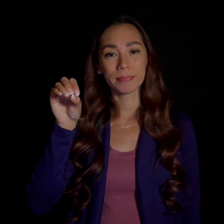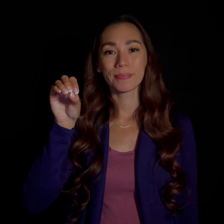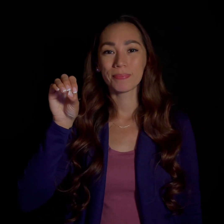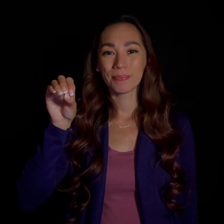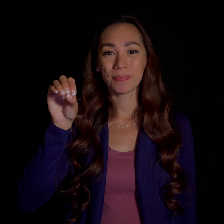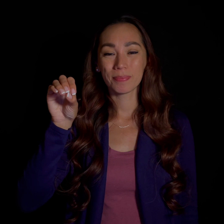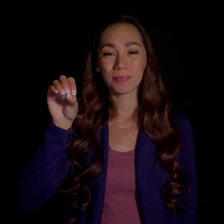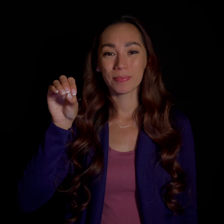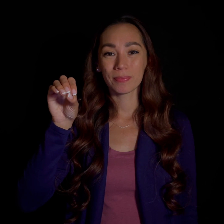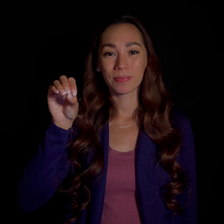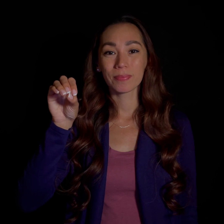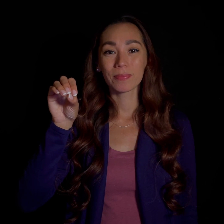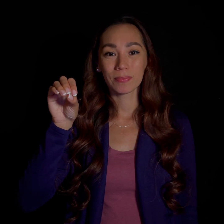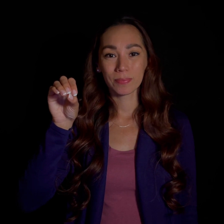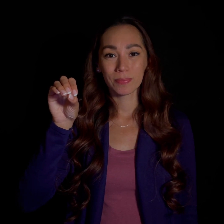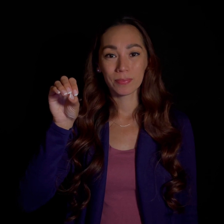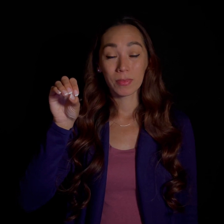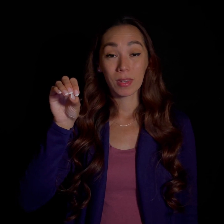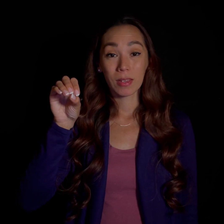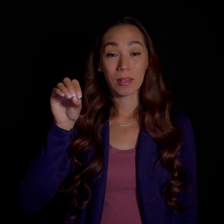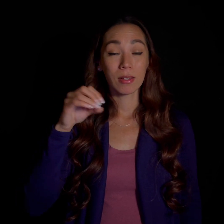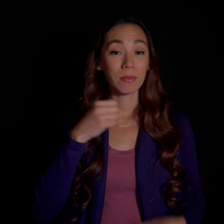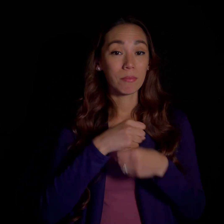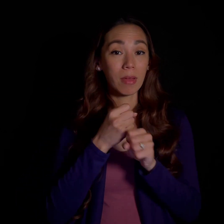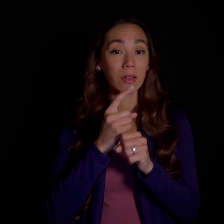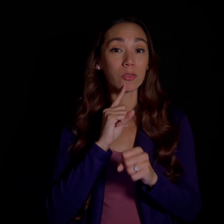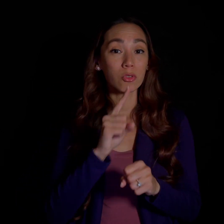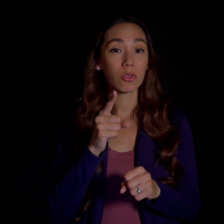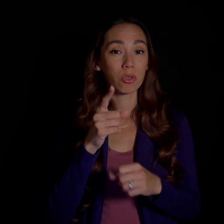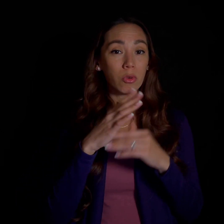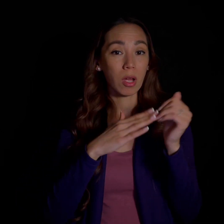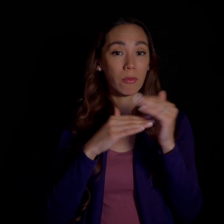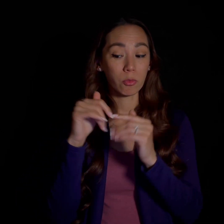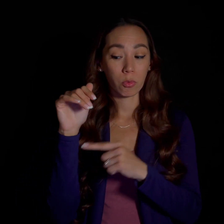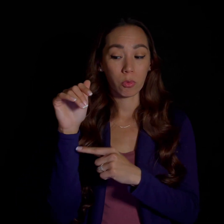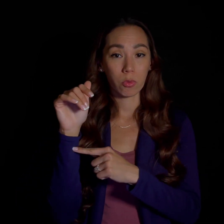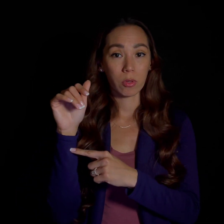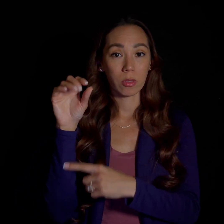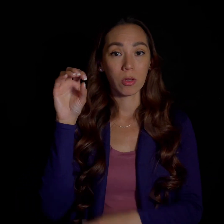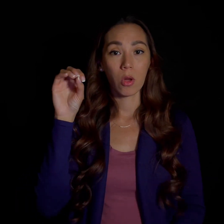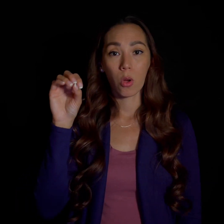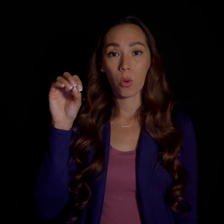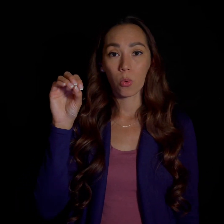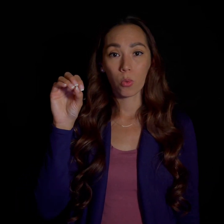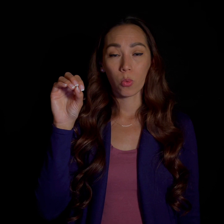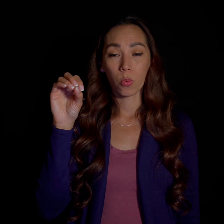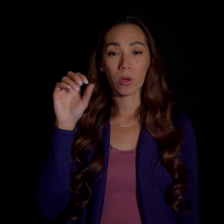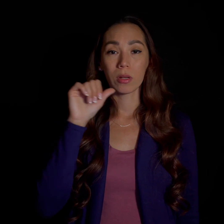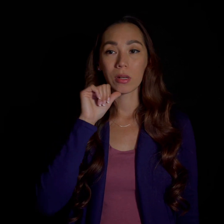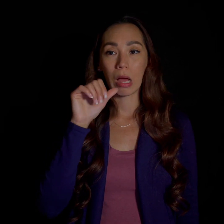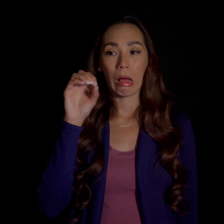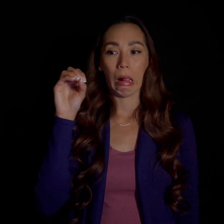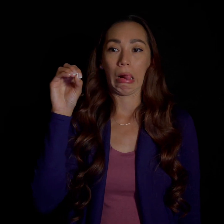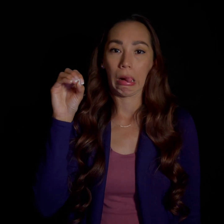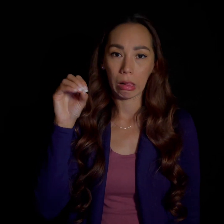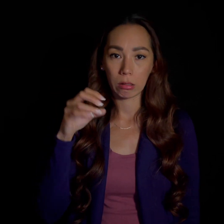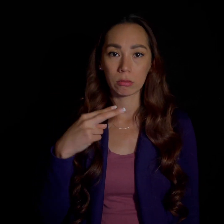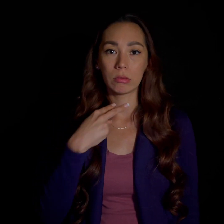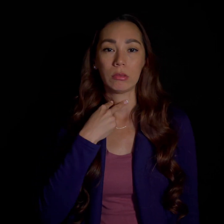in between, like, kind of in the middle of that spot. Make sure that you're comfortable and that you